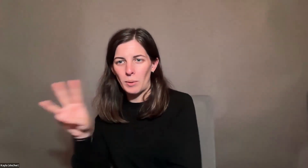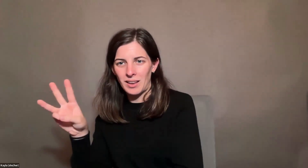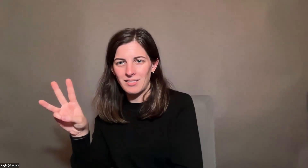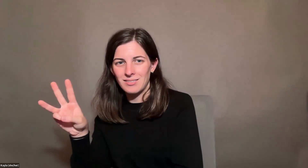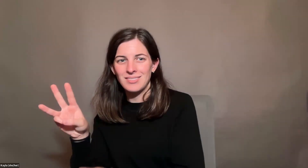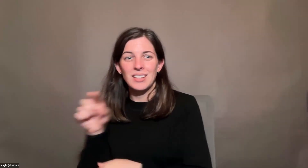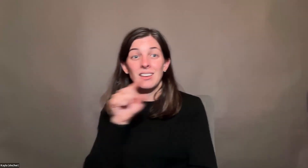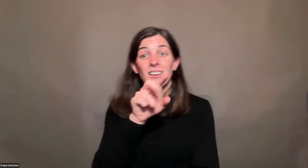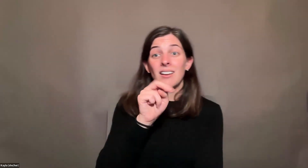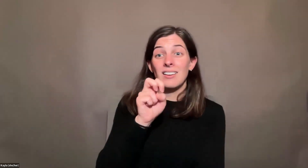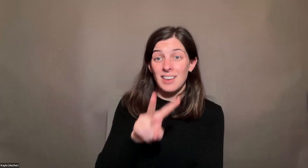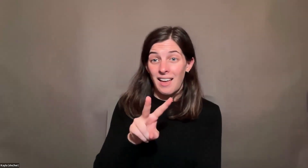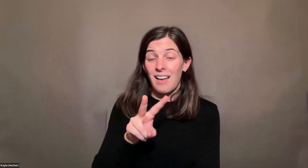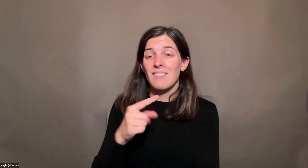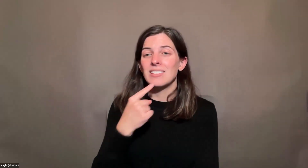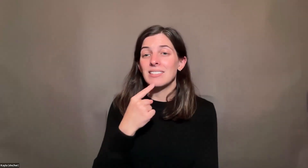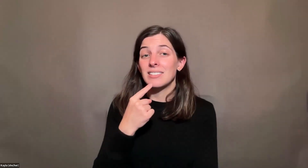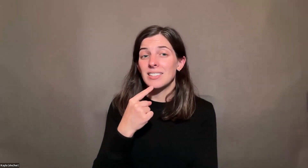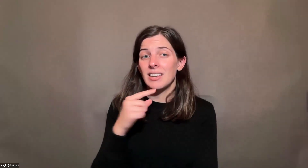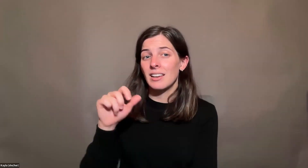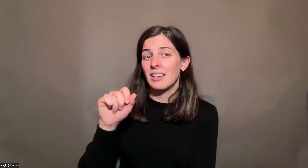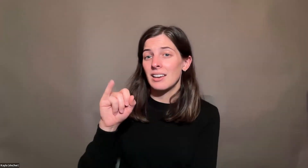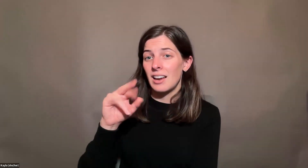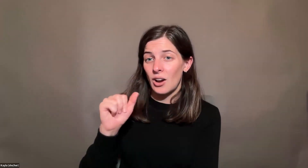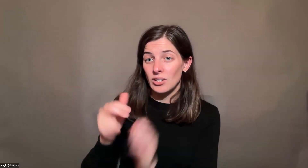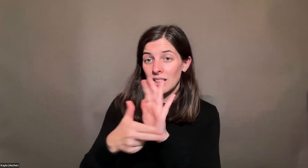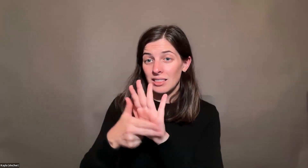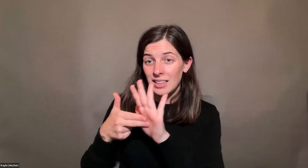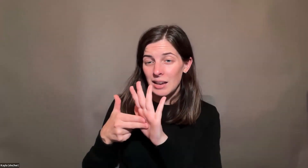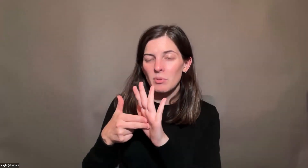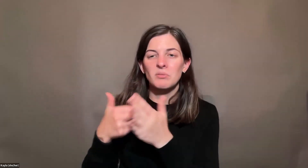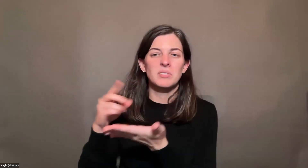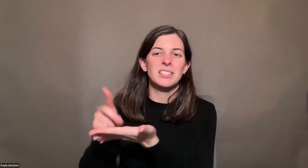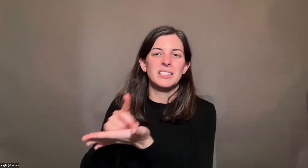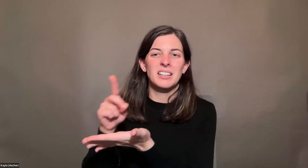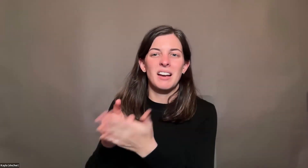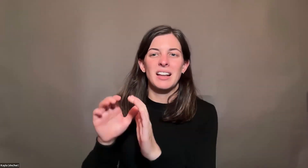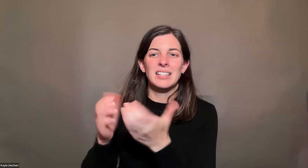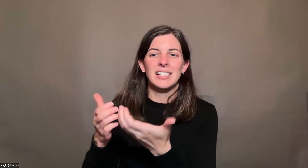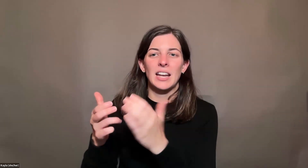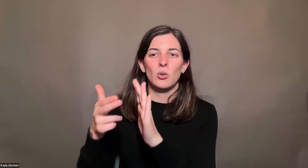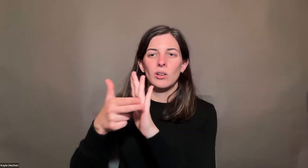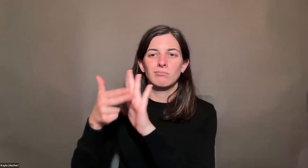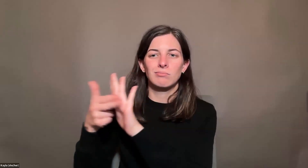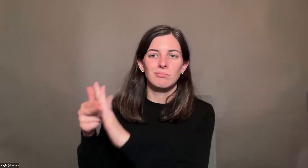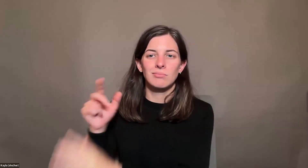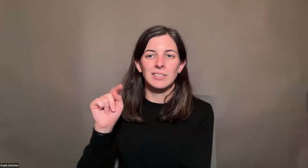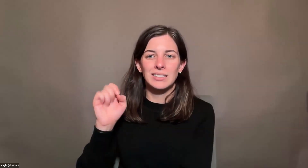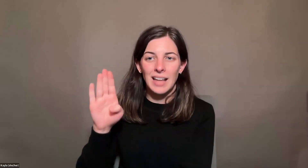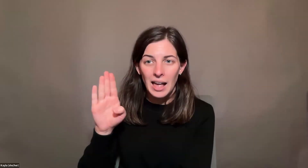the area label I actually define, which is the category tabs. So if I define something else, then it